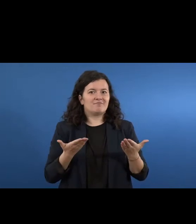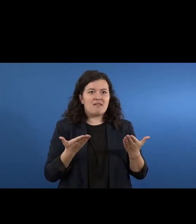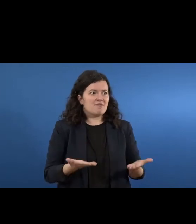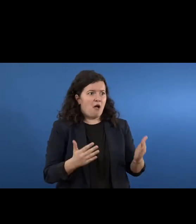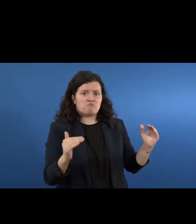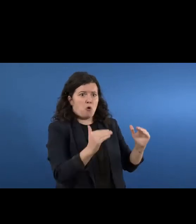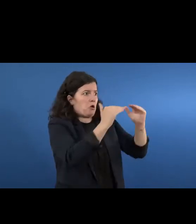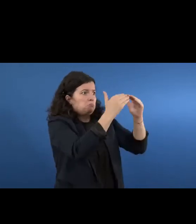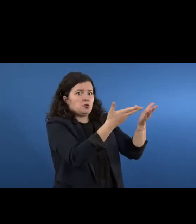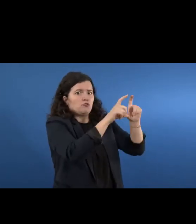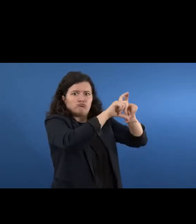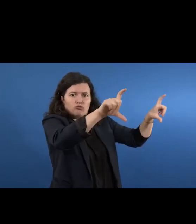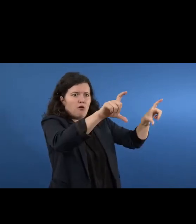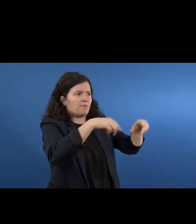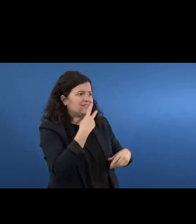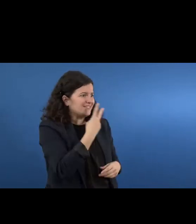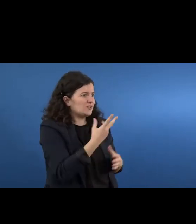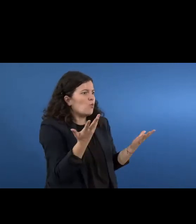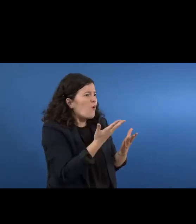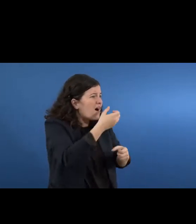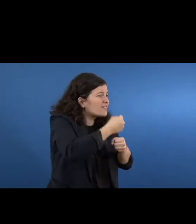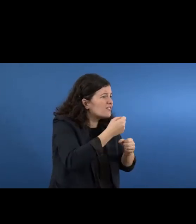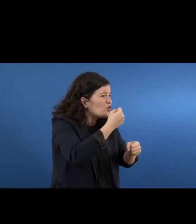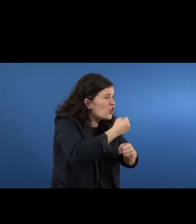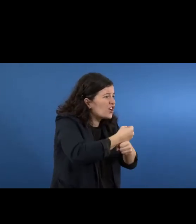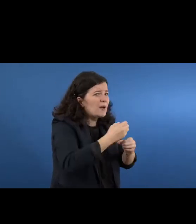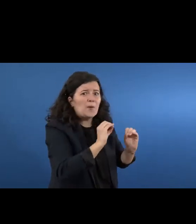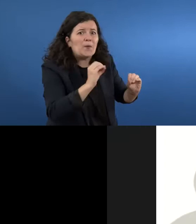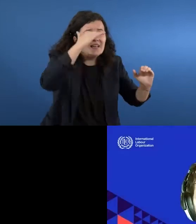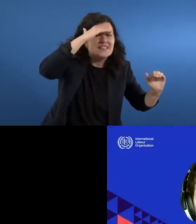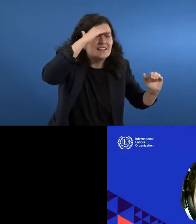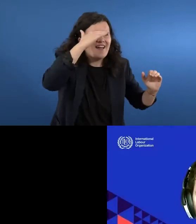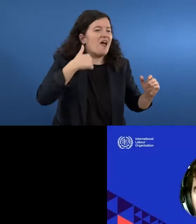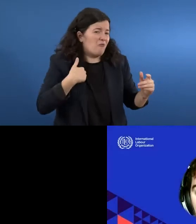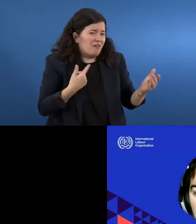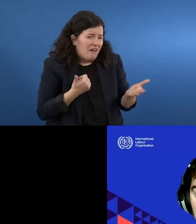the opportunities that they have within their company. So yeah, I'll end there. Thanks, Jürgen.